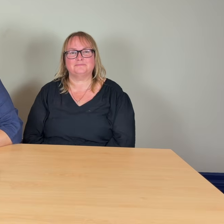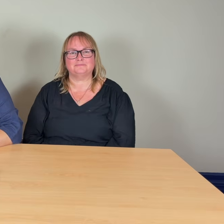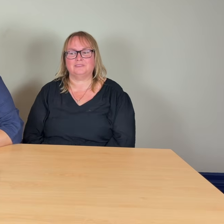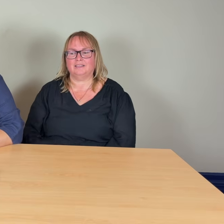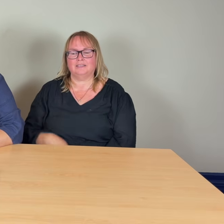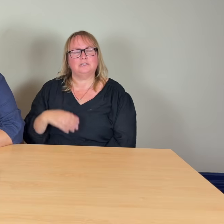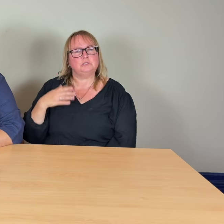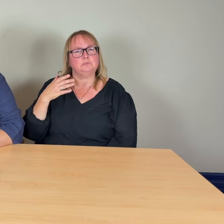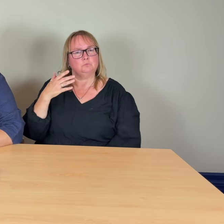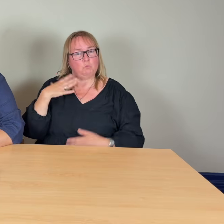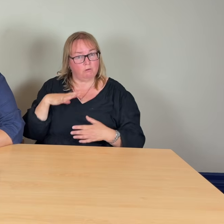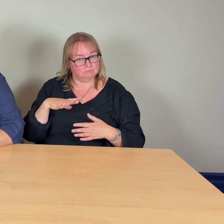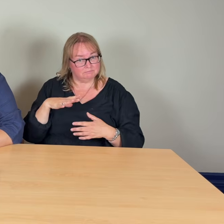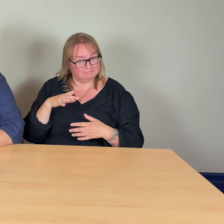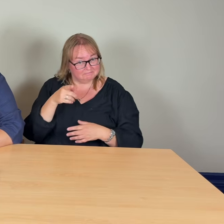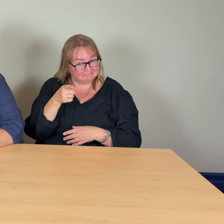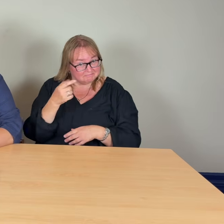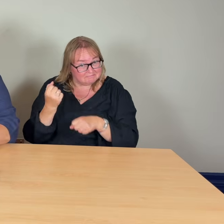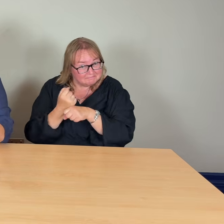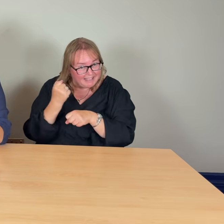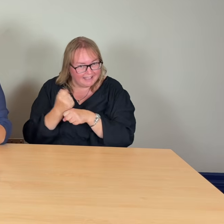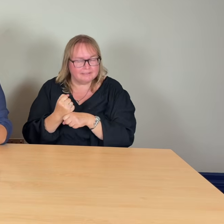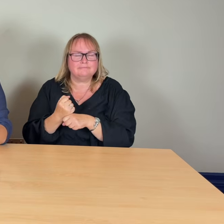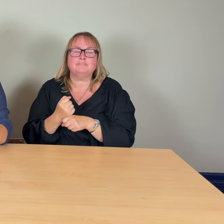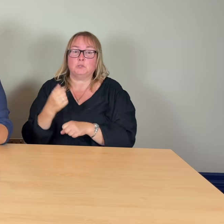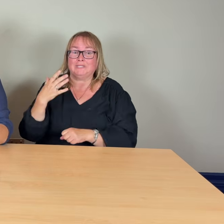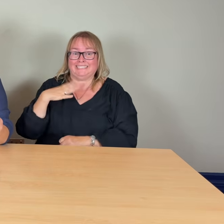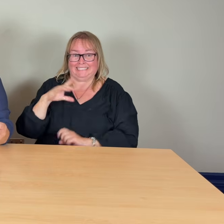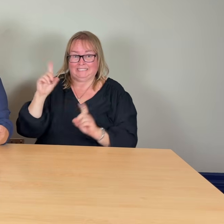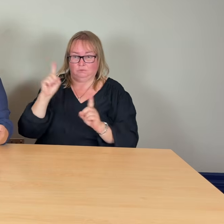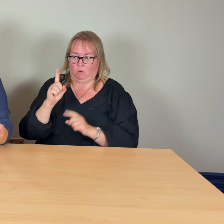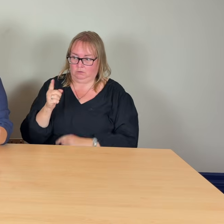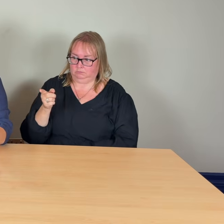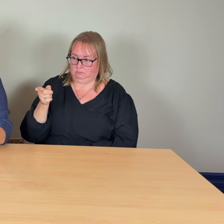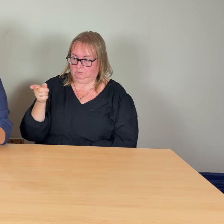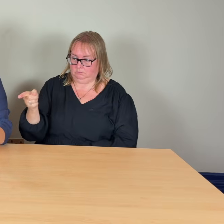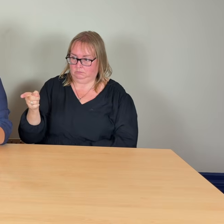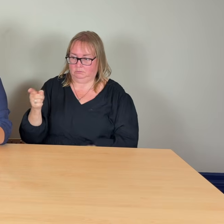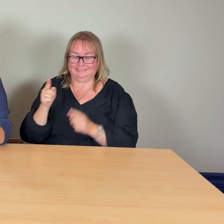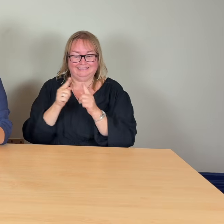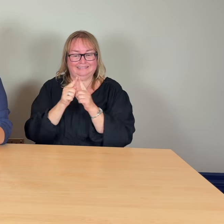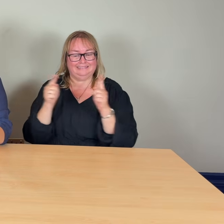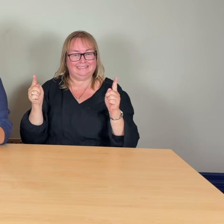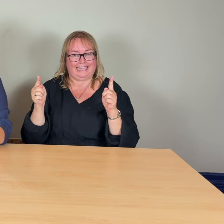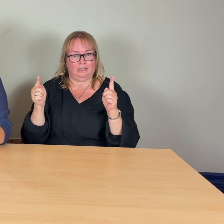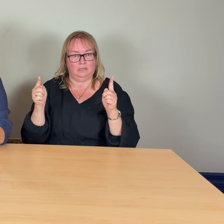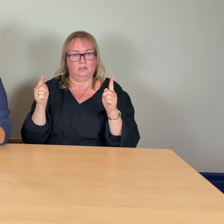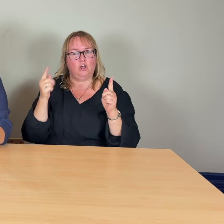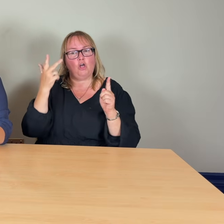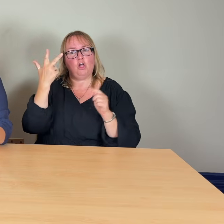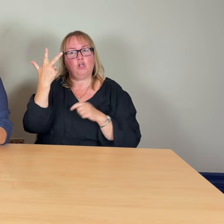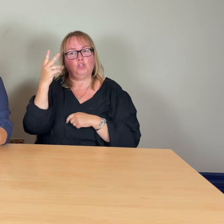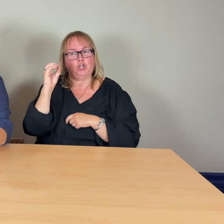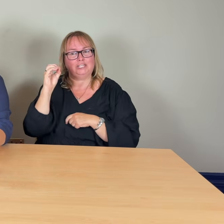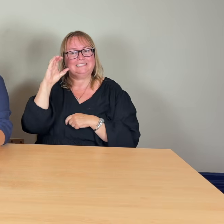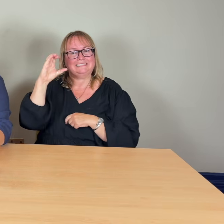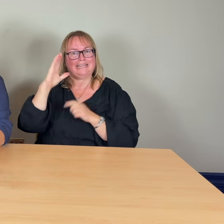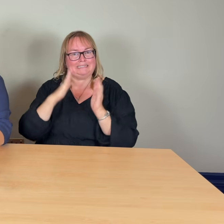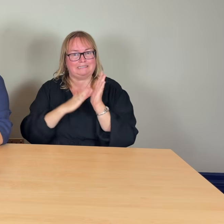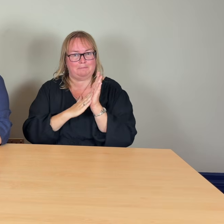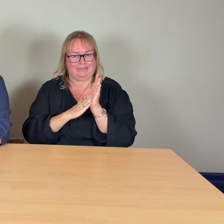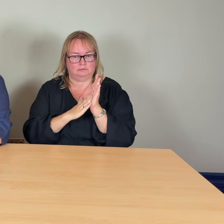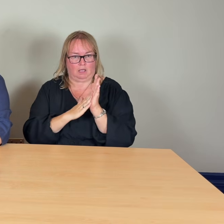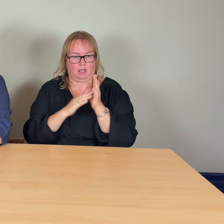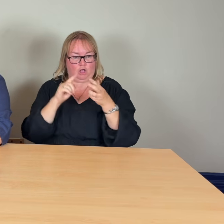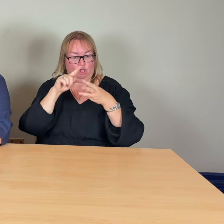You're going to need 3 sticks that are about 30 centimetres each. And